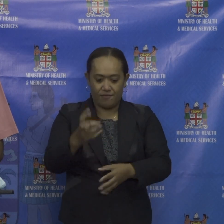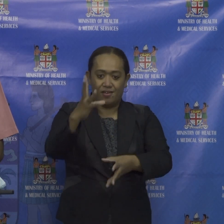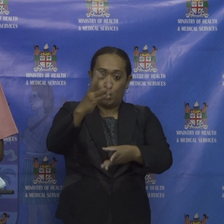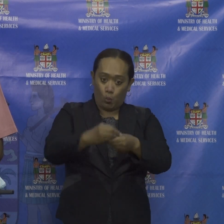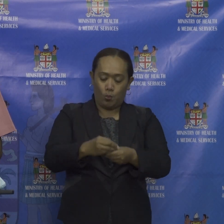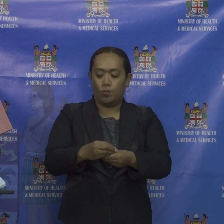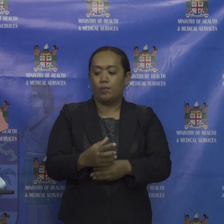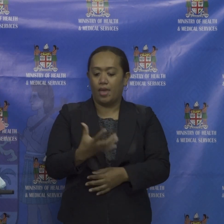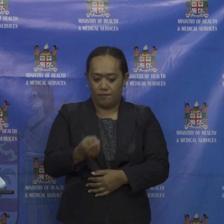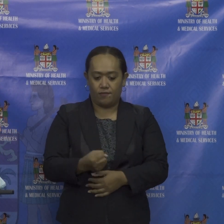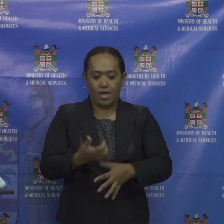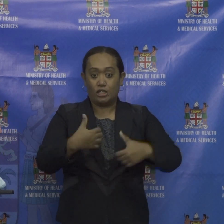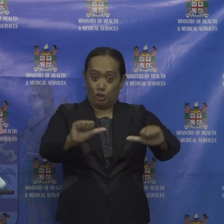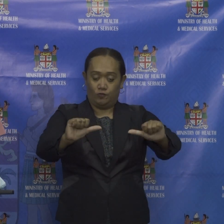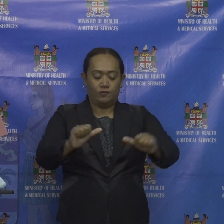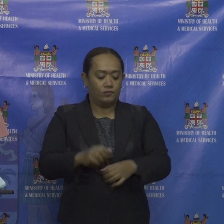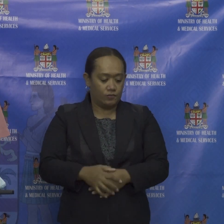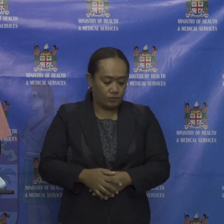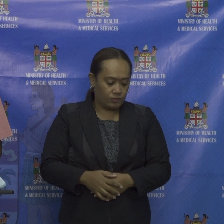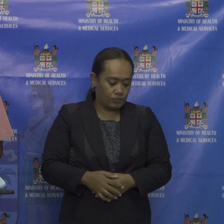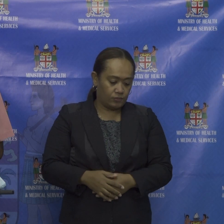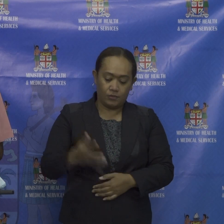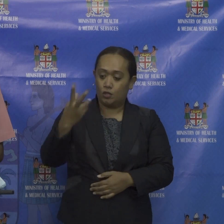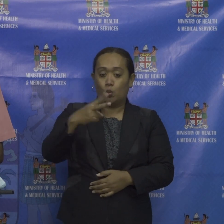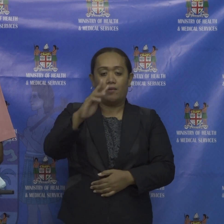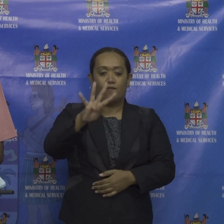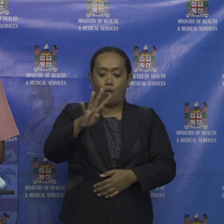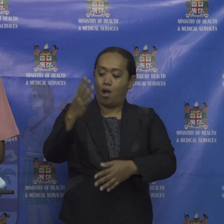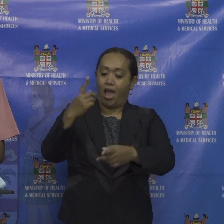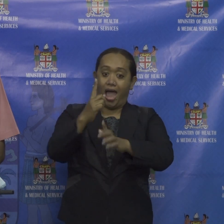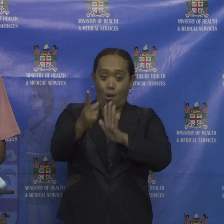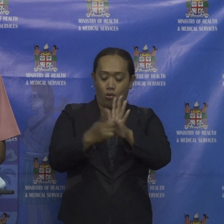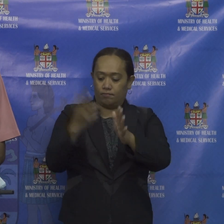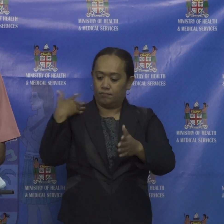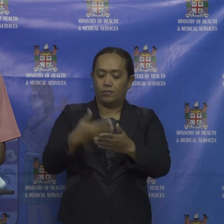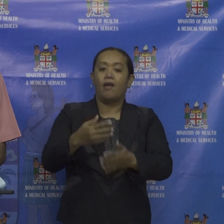we have achieved. In the last 24 hours, our stationary clinic screened